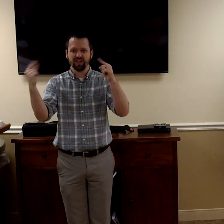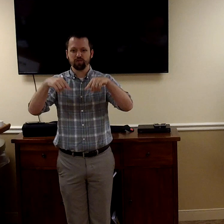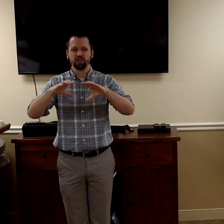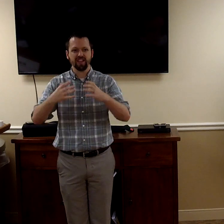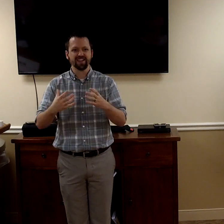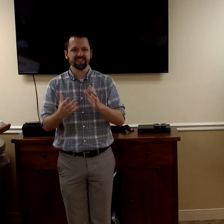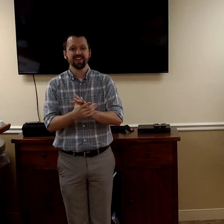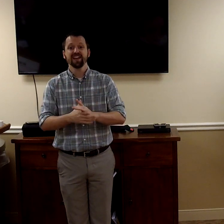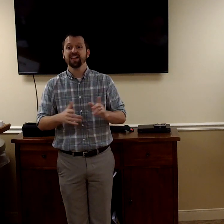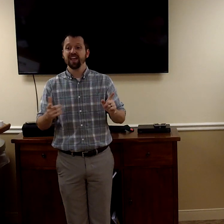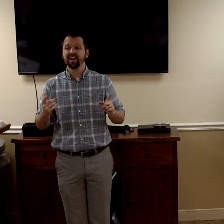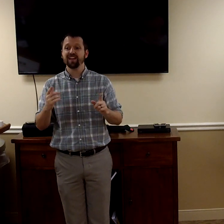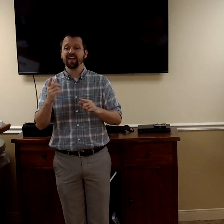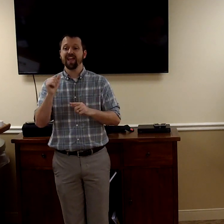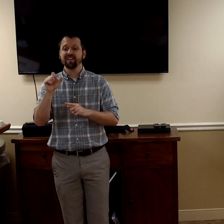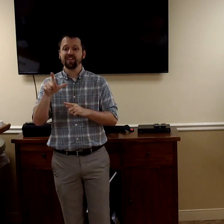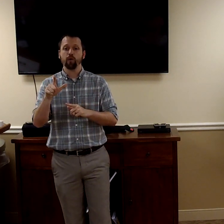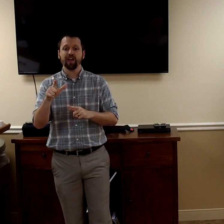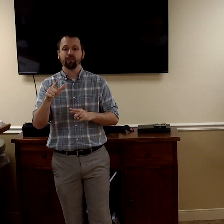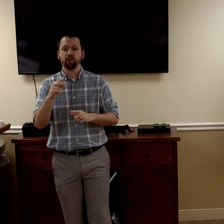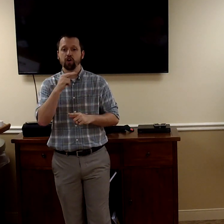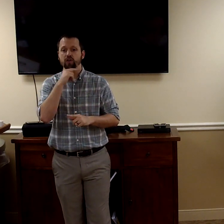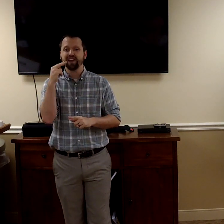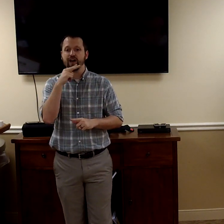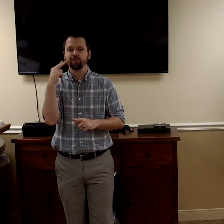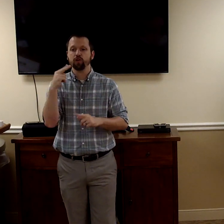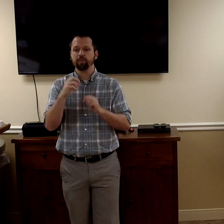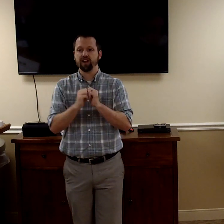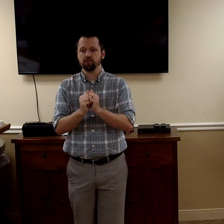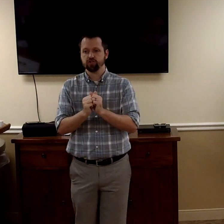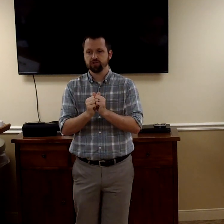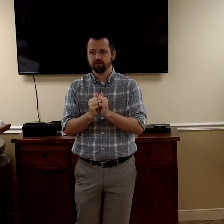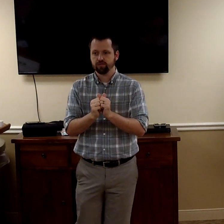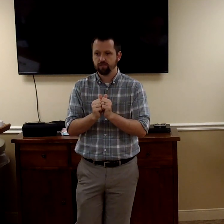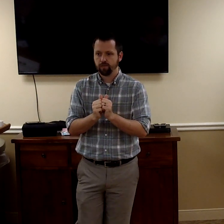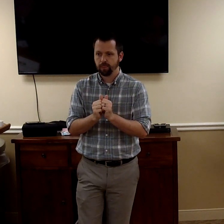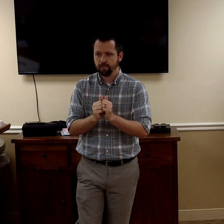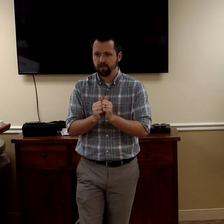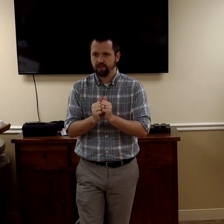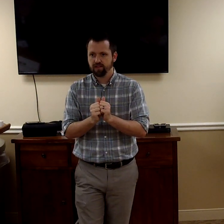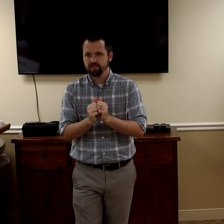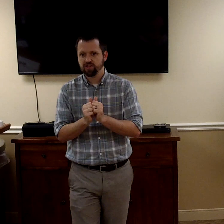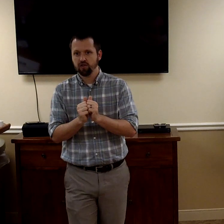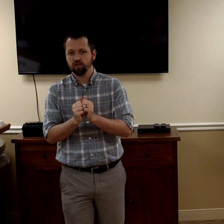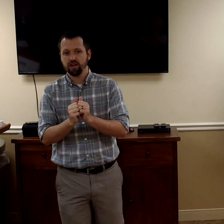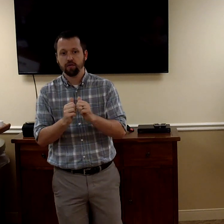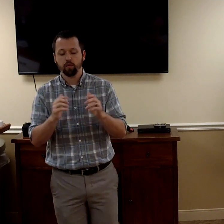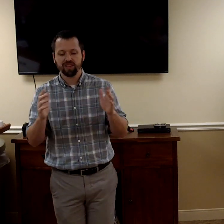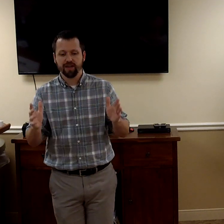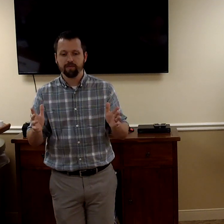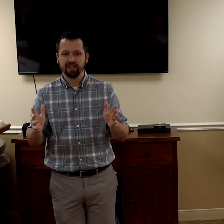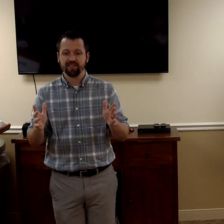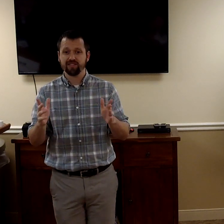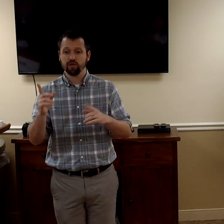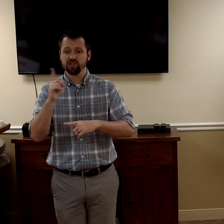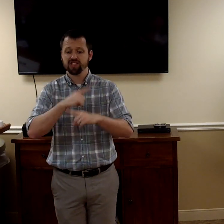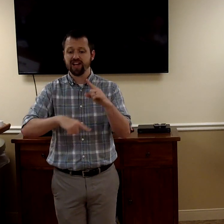came to a class. In ASL, we have what are called noun-verb pairs. So what that means is that there are signs that